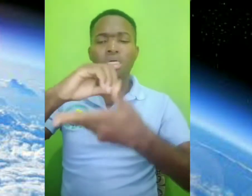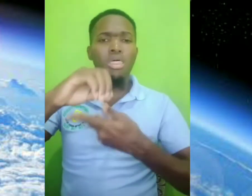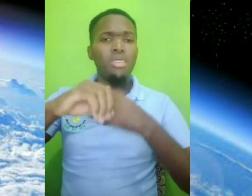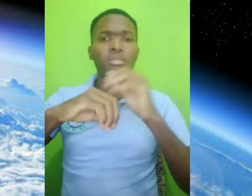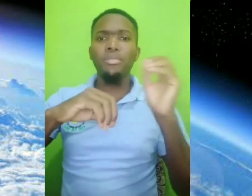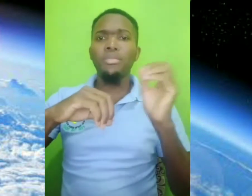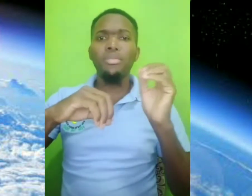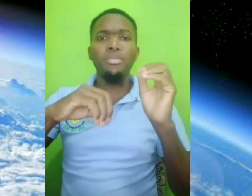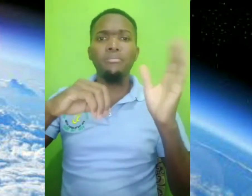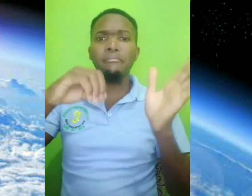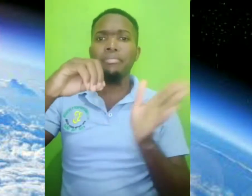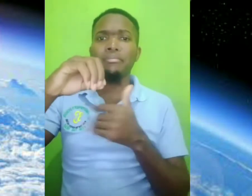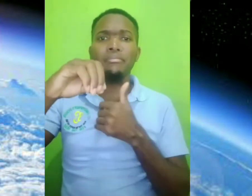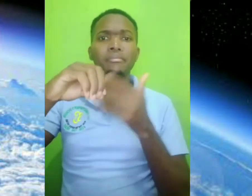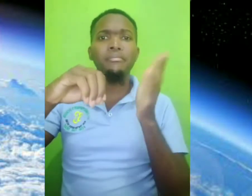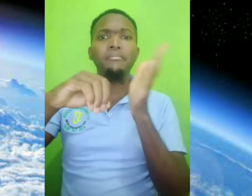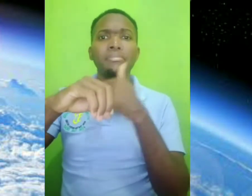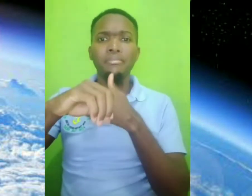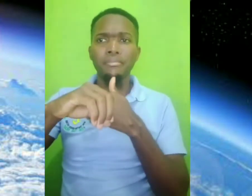weather, nothing.